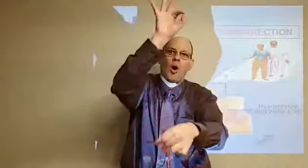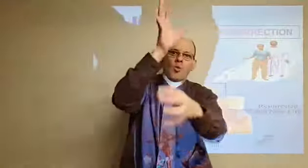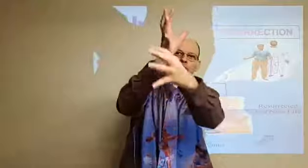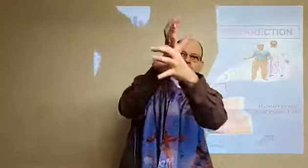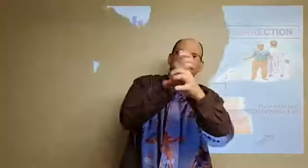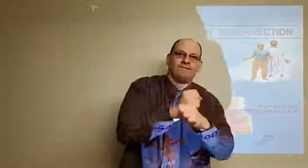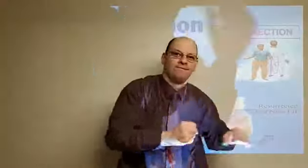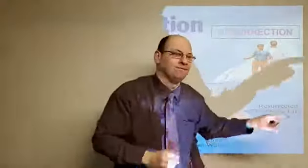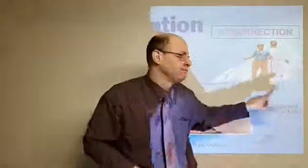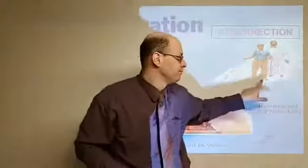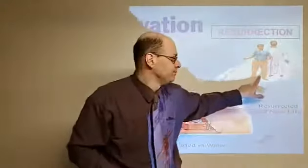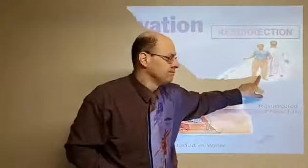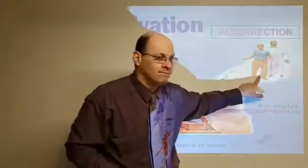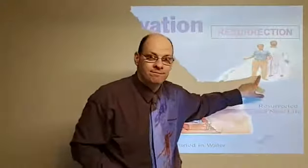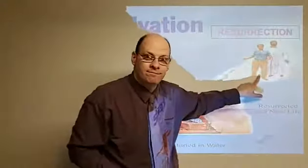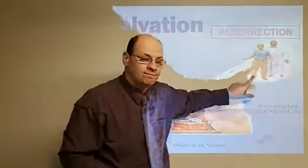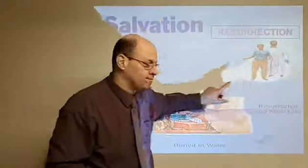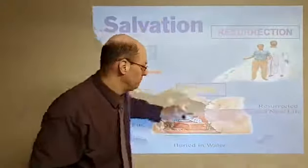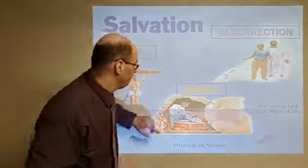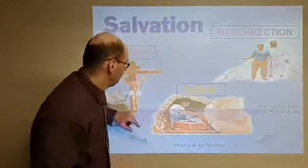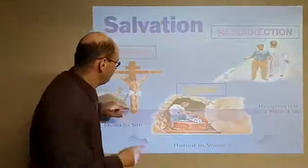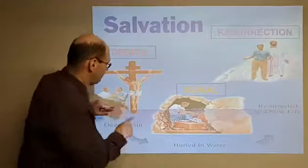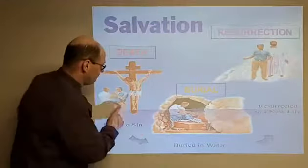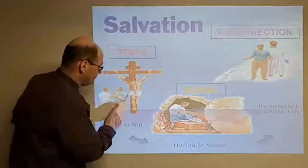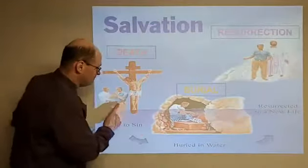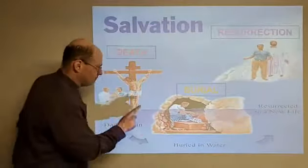life that they had spiritually